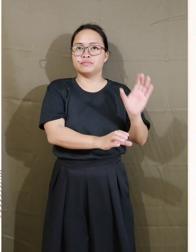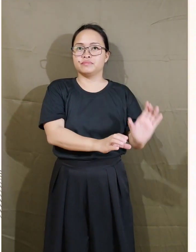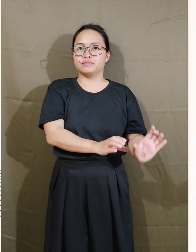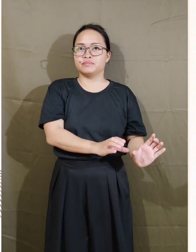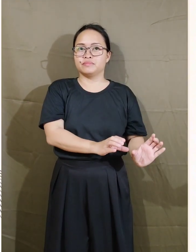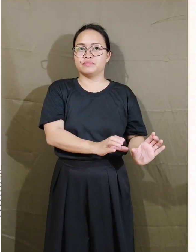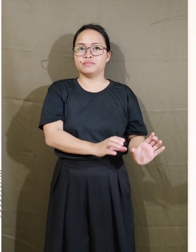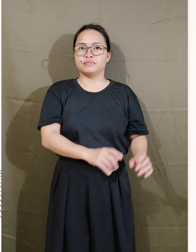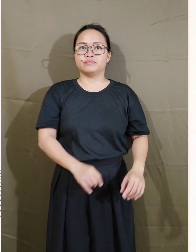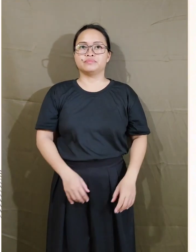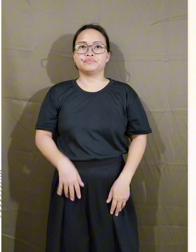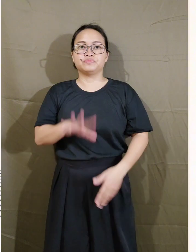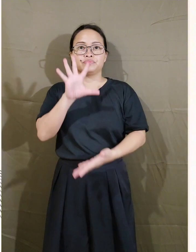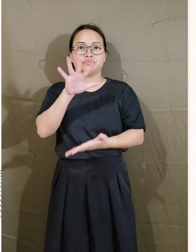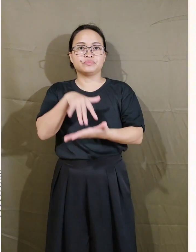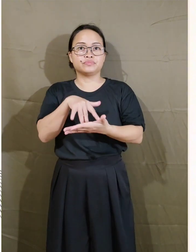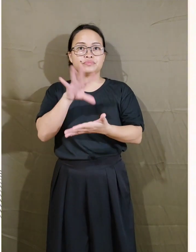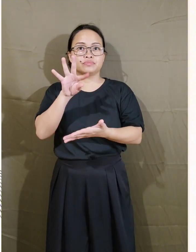So